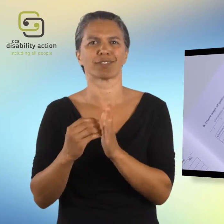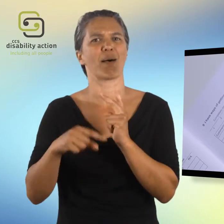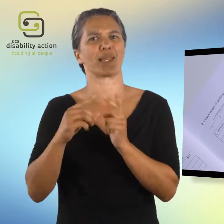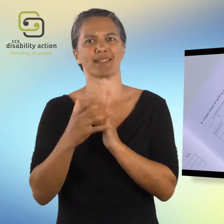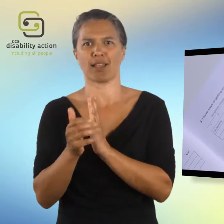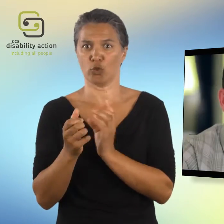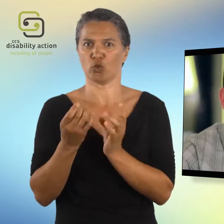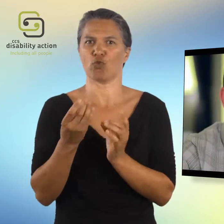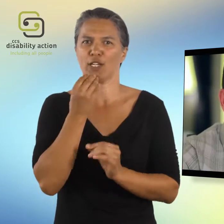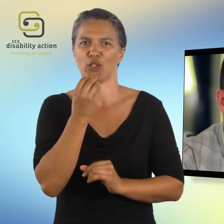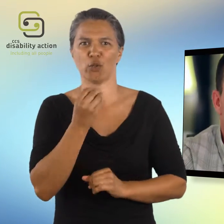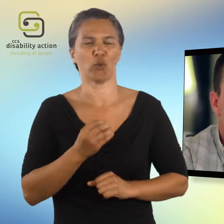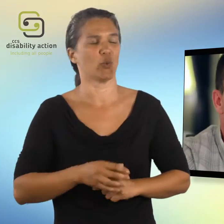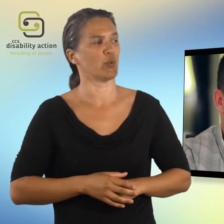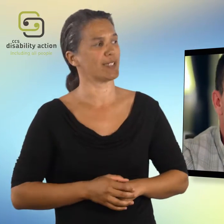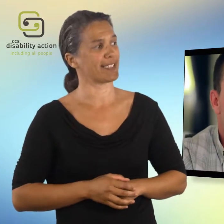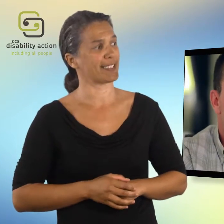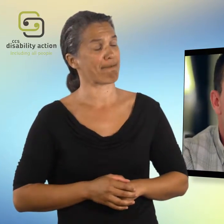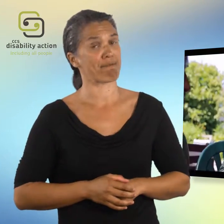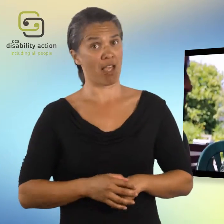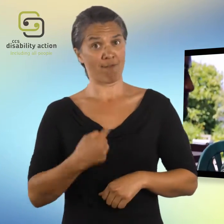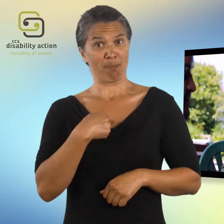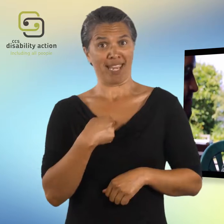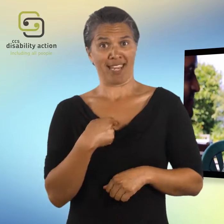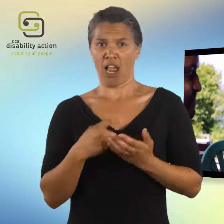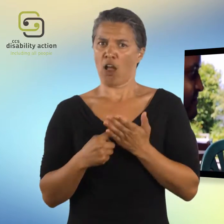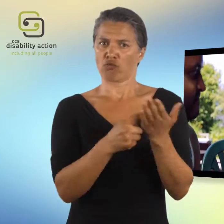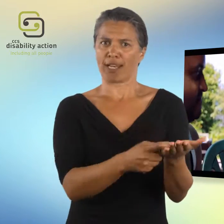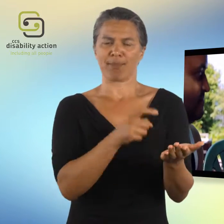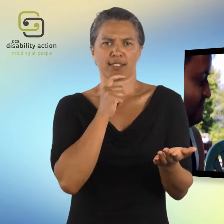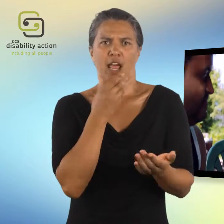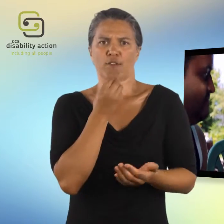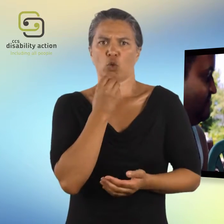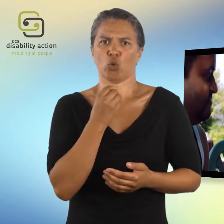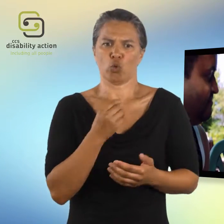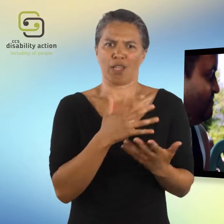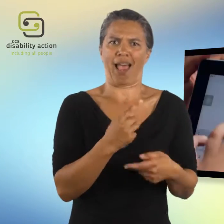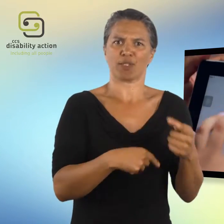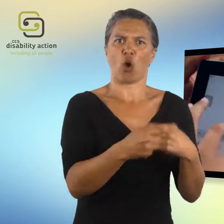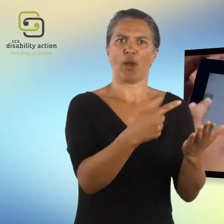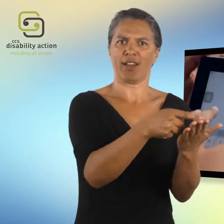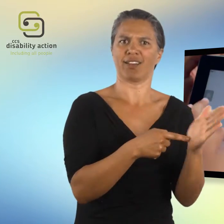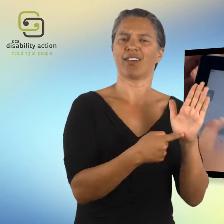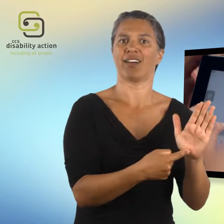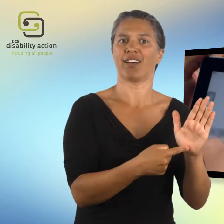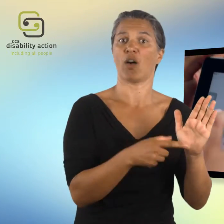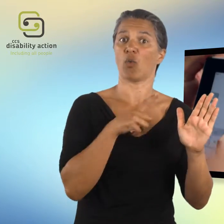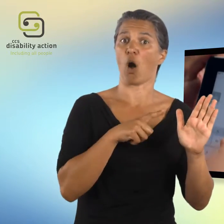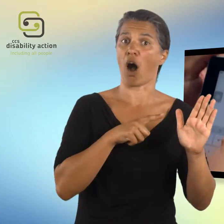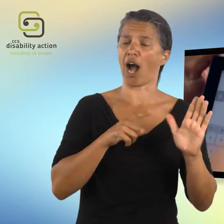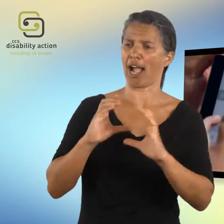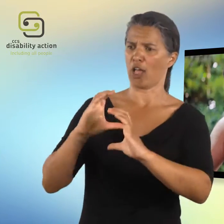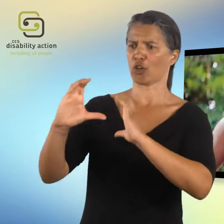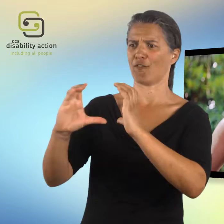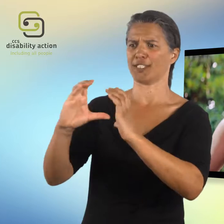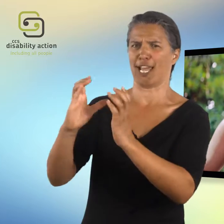use in their work. For me I recommend staff use the how's it going tool because it opens the conversation